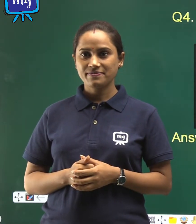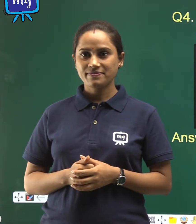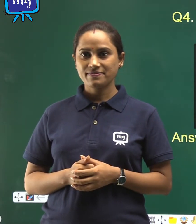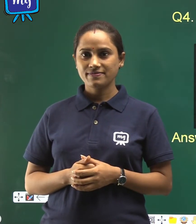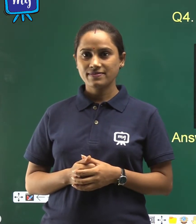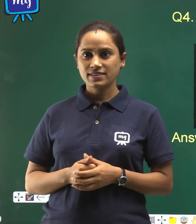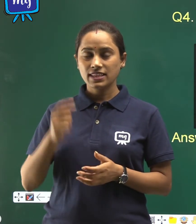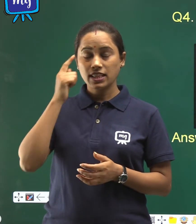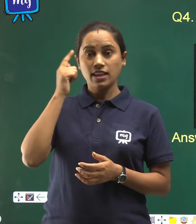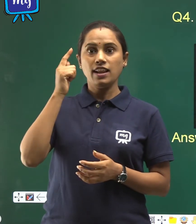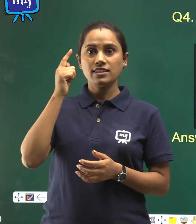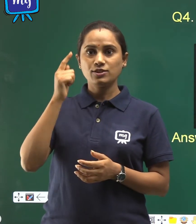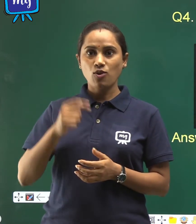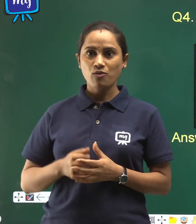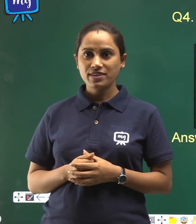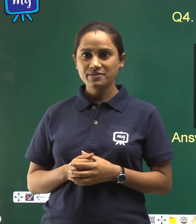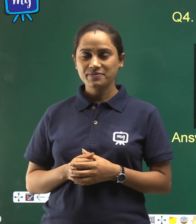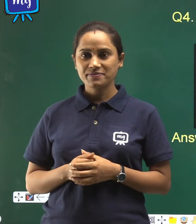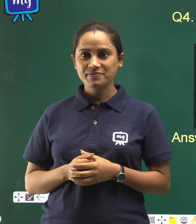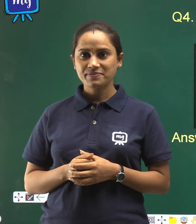the realization of